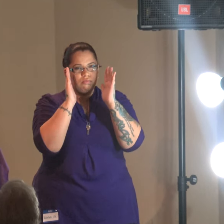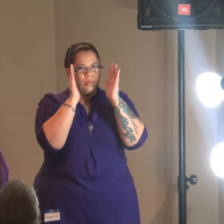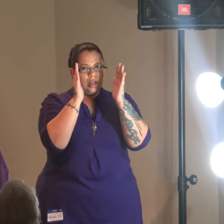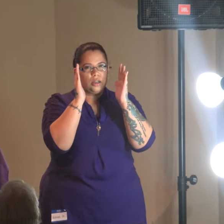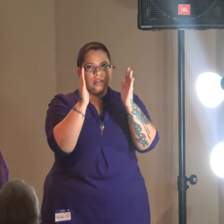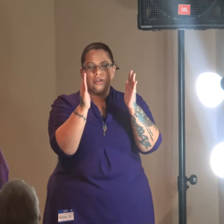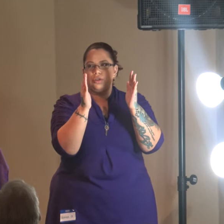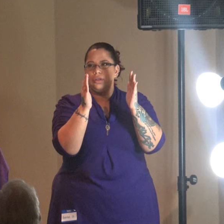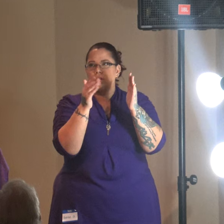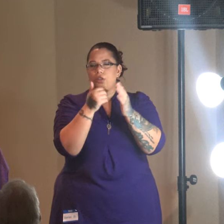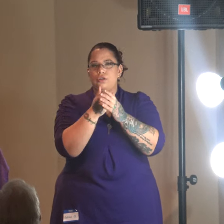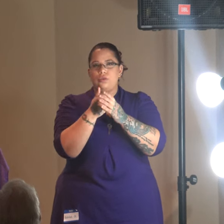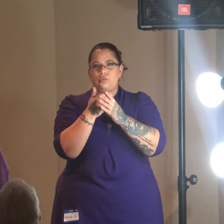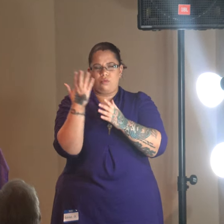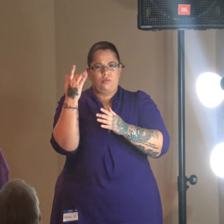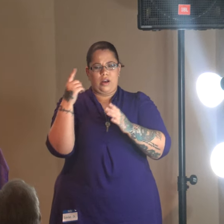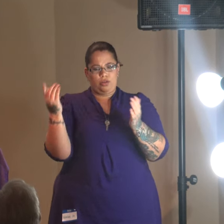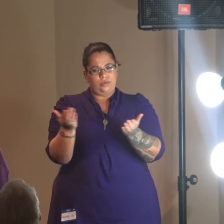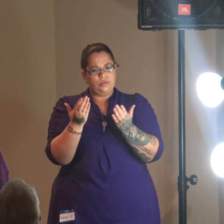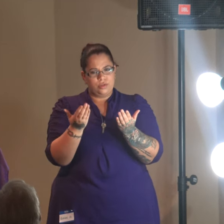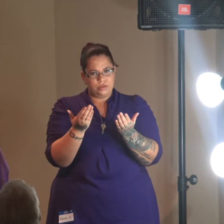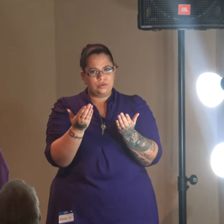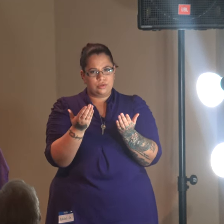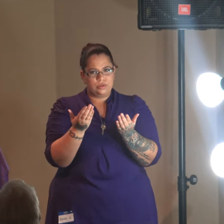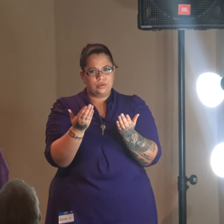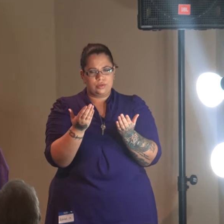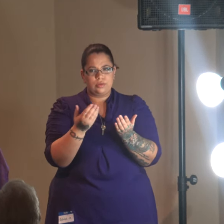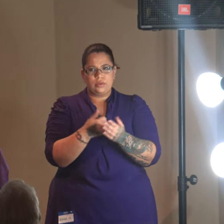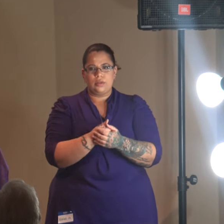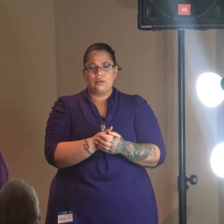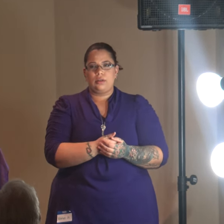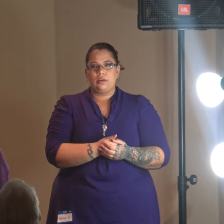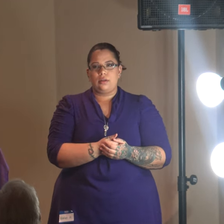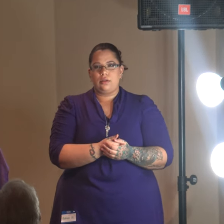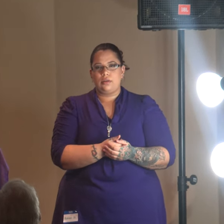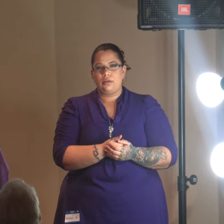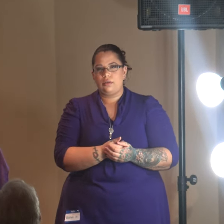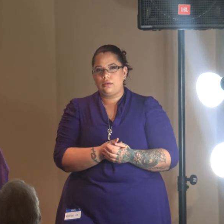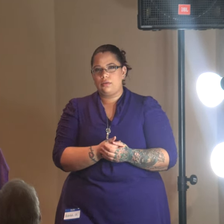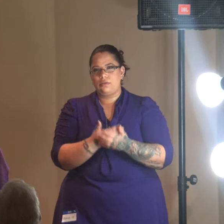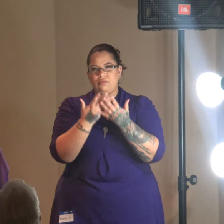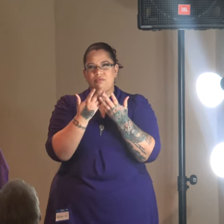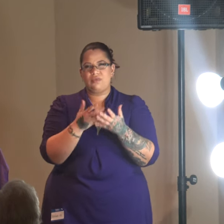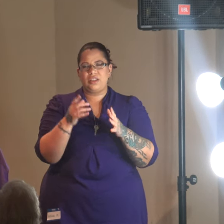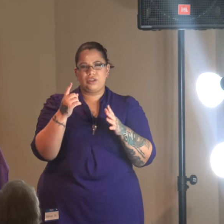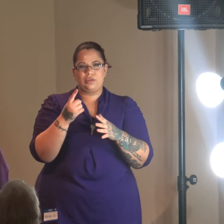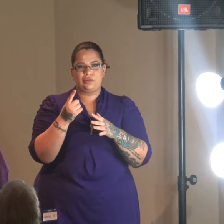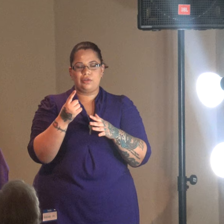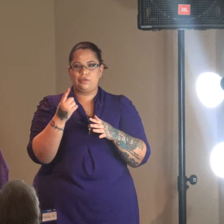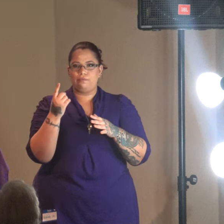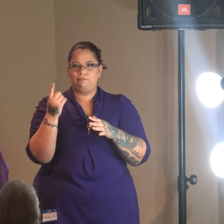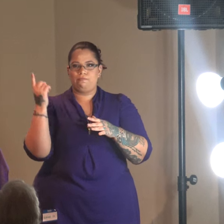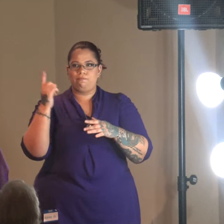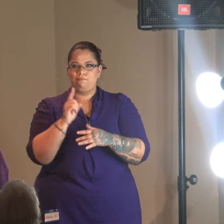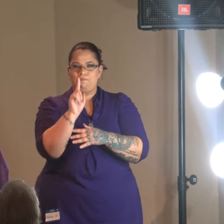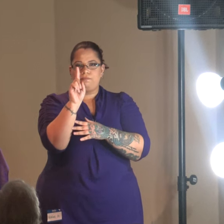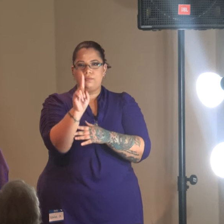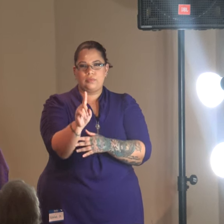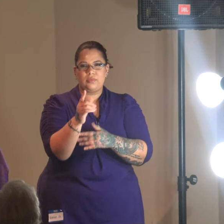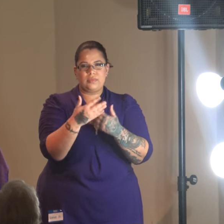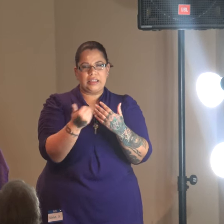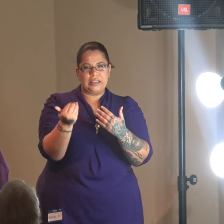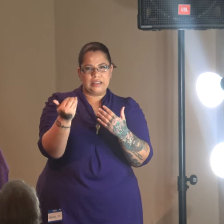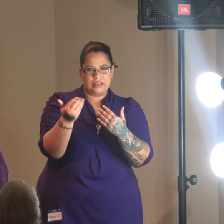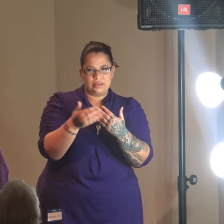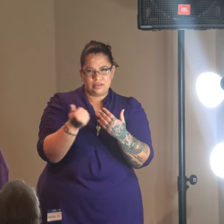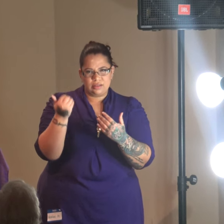have come to do. And then you step into it with grace and ease and a consciousness of knowing